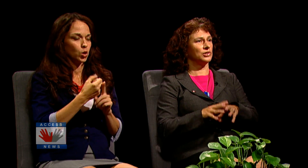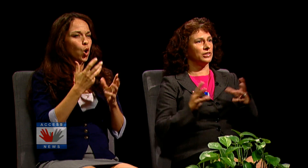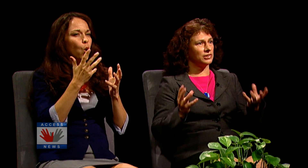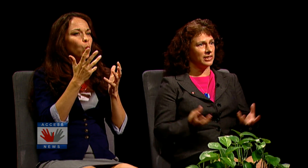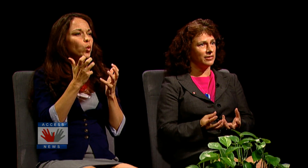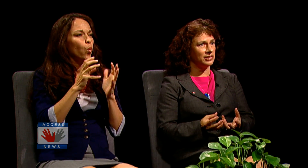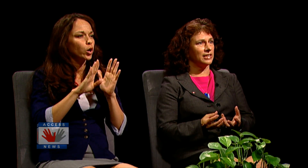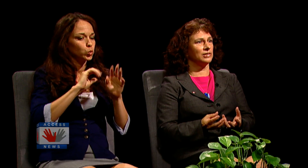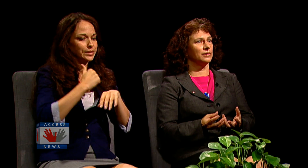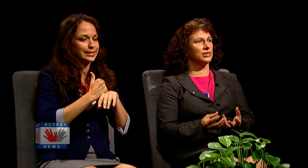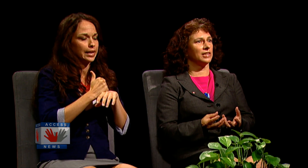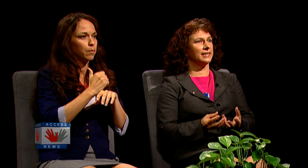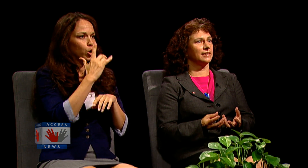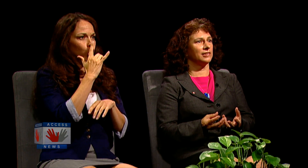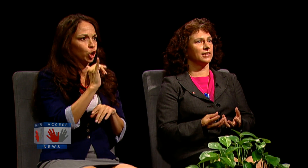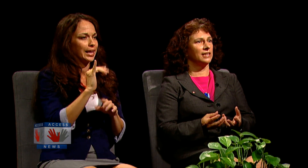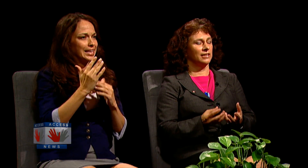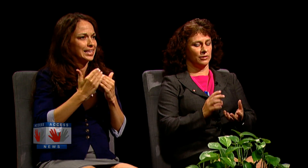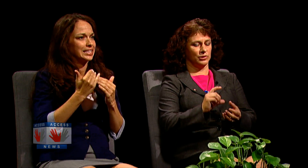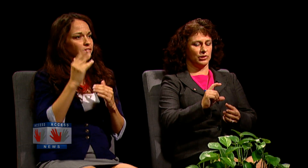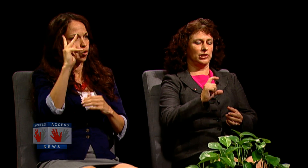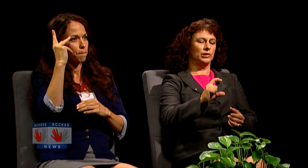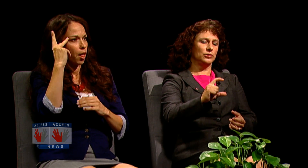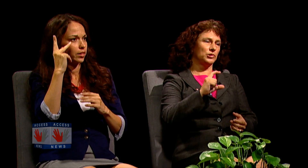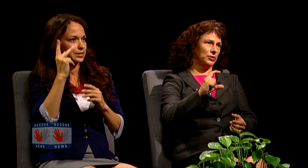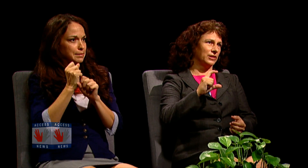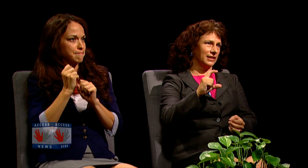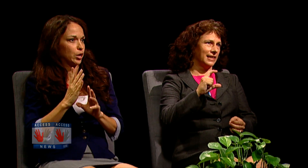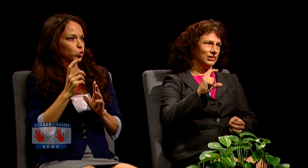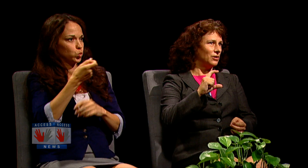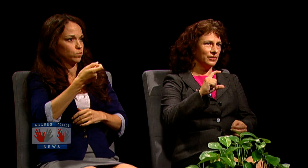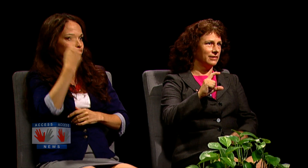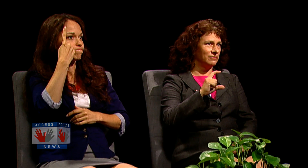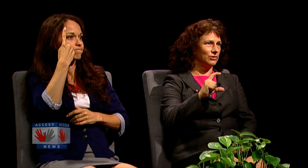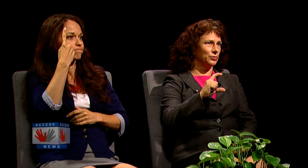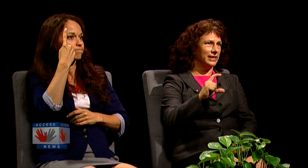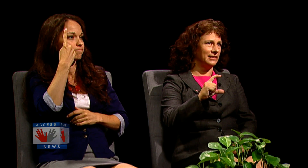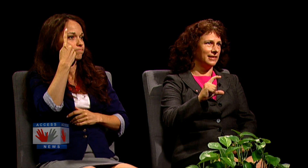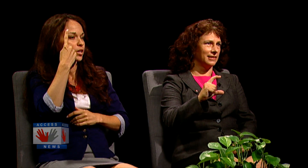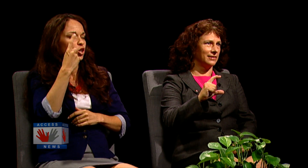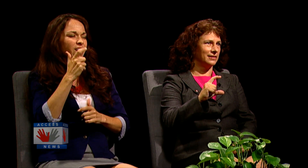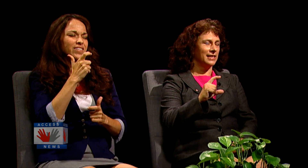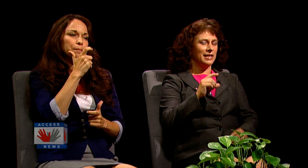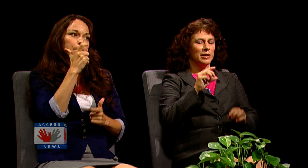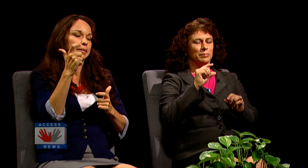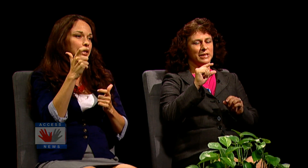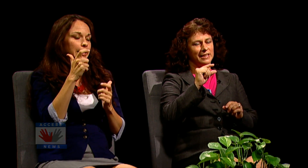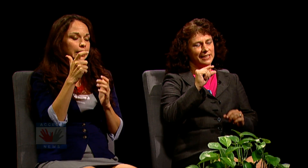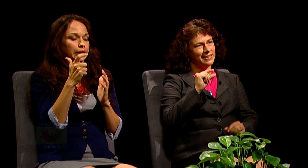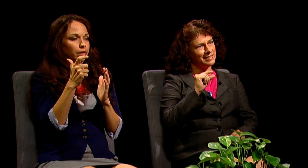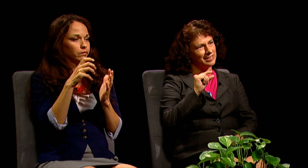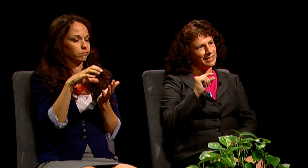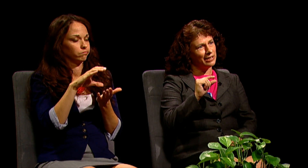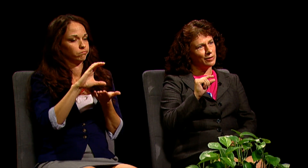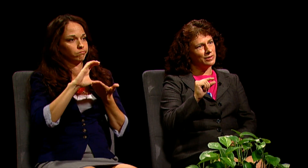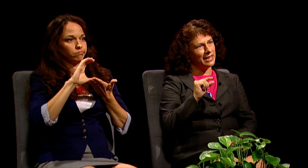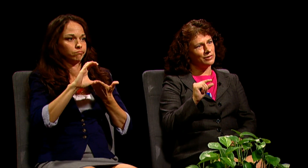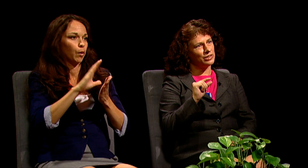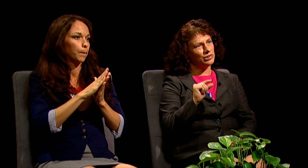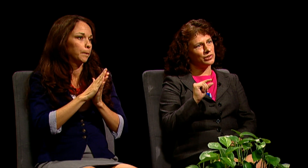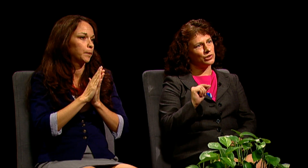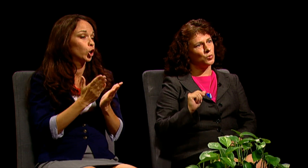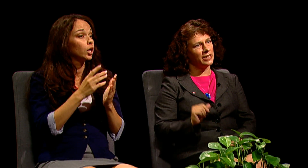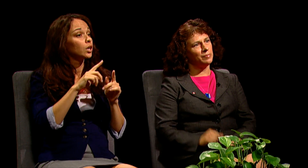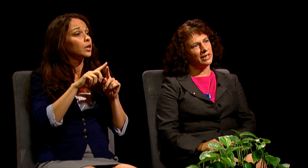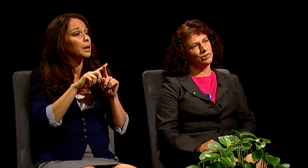it. So to synthesize all the science, there's this huge book that has all the gritty detail, but then it gets narrowed down